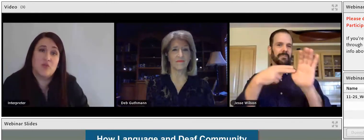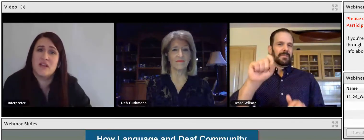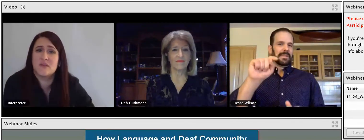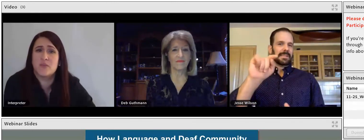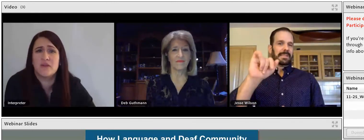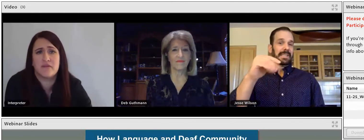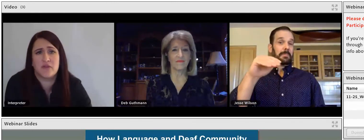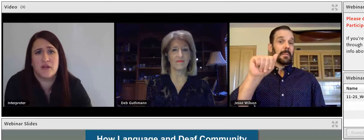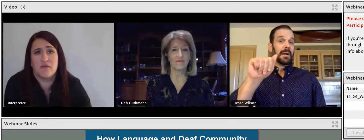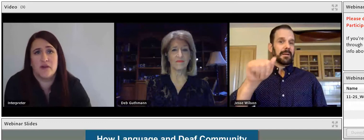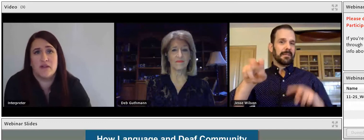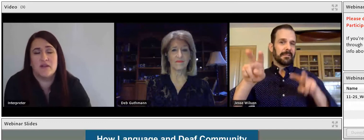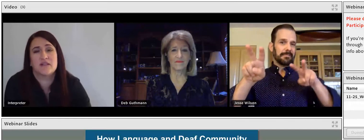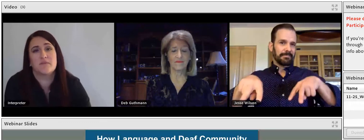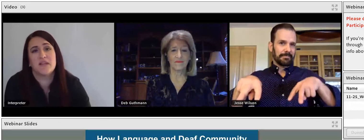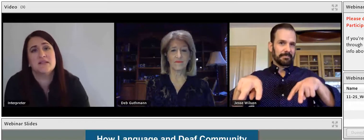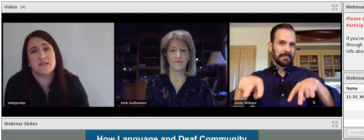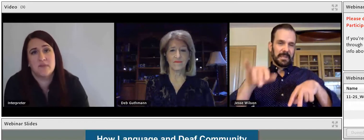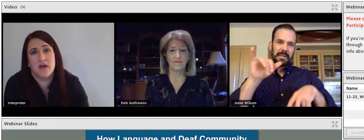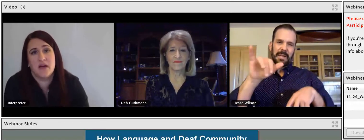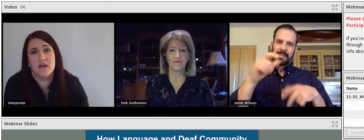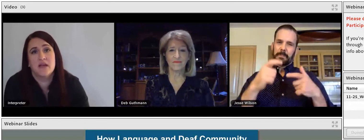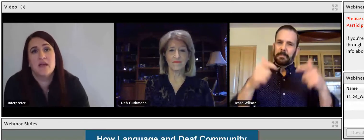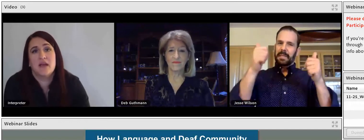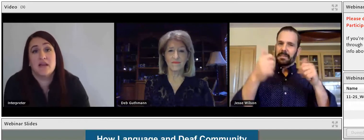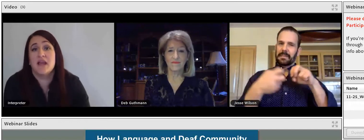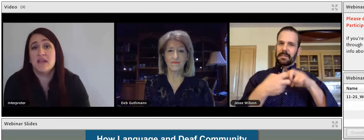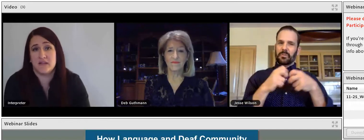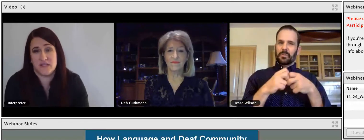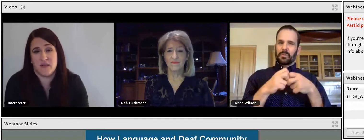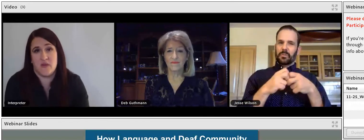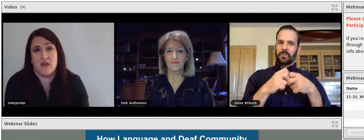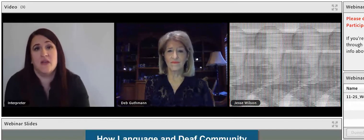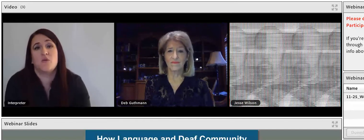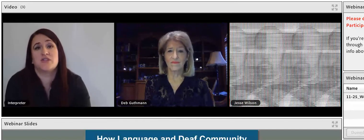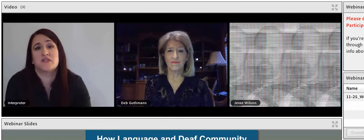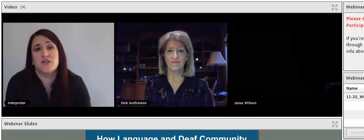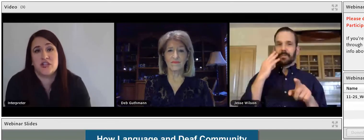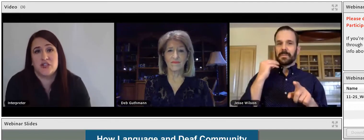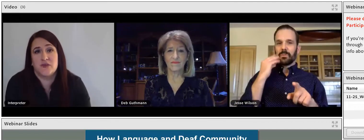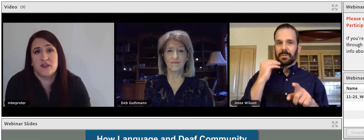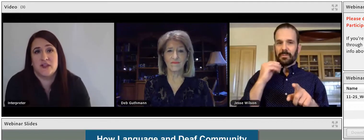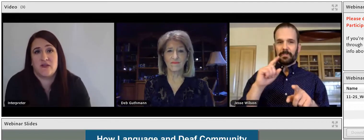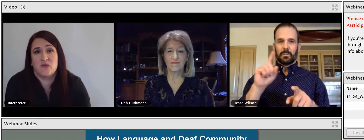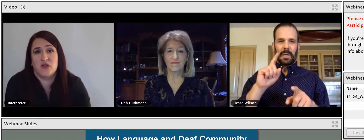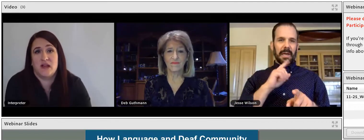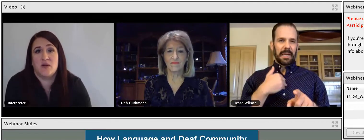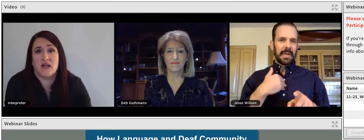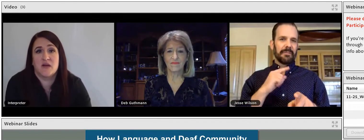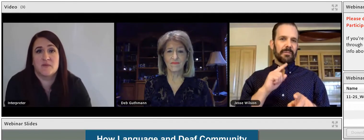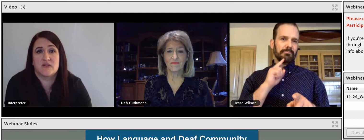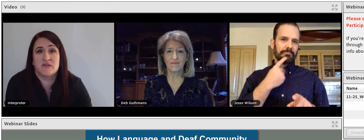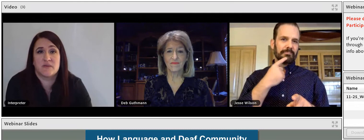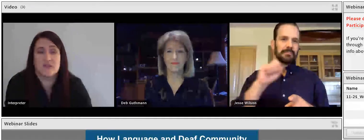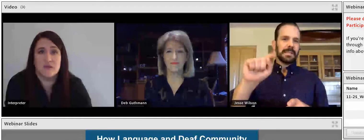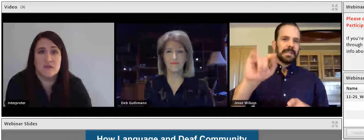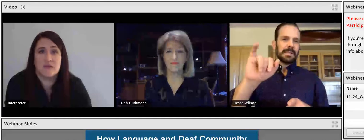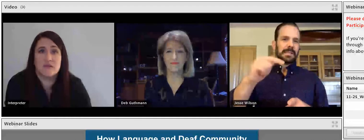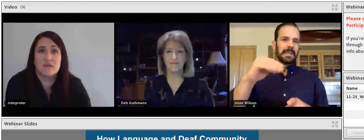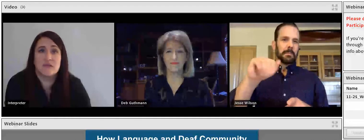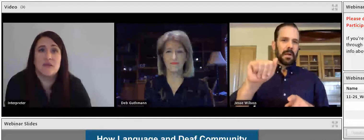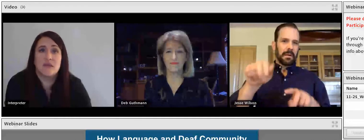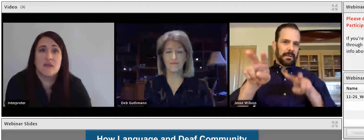potentially they know other people who are not supportive of their recovery. There's a big stigma, a negative stigma, which is a huge issue for the deaf community when it